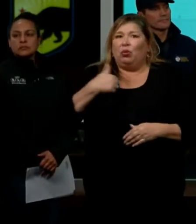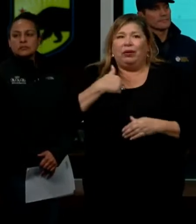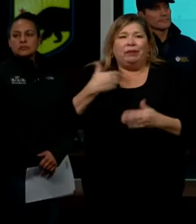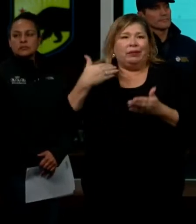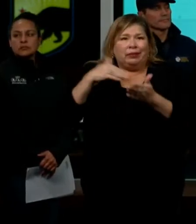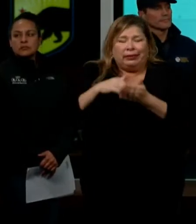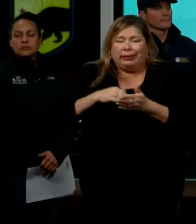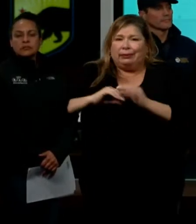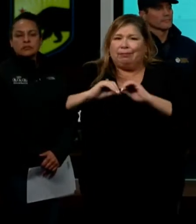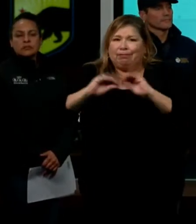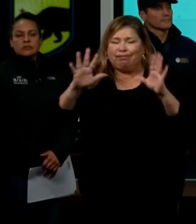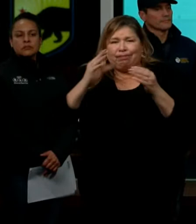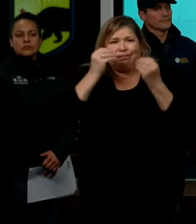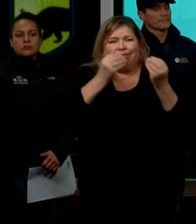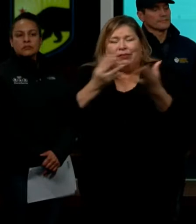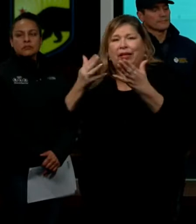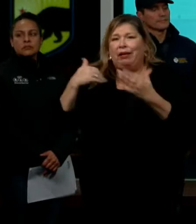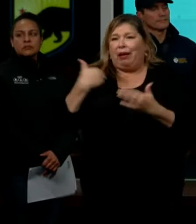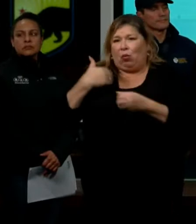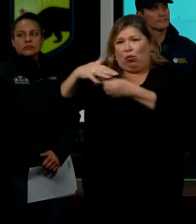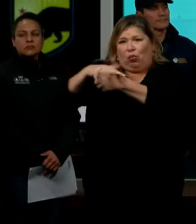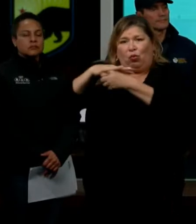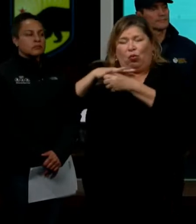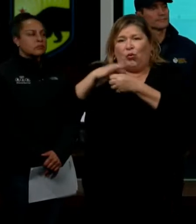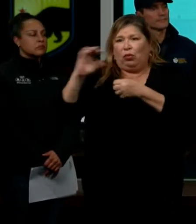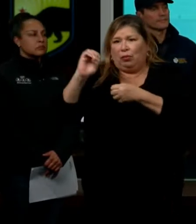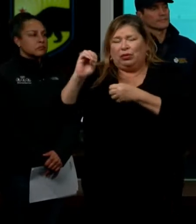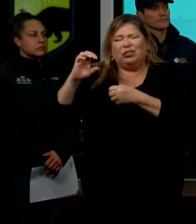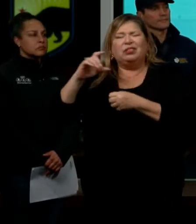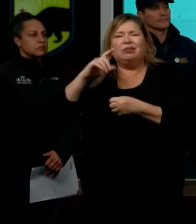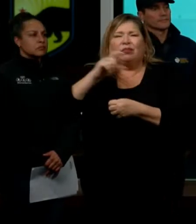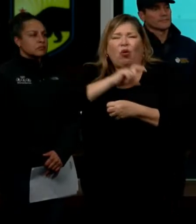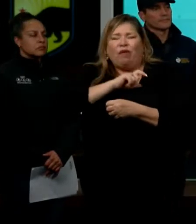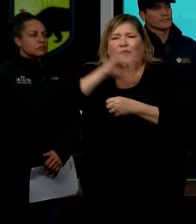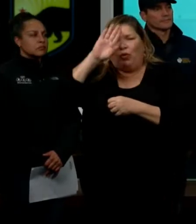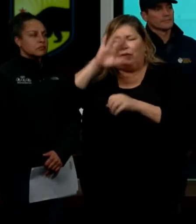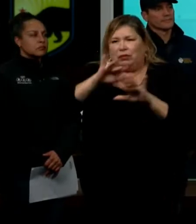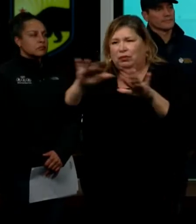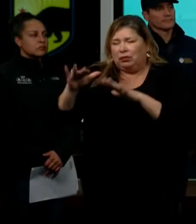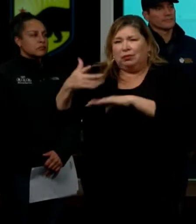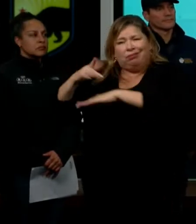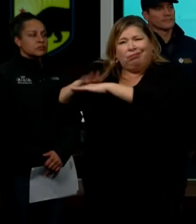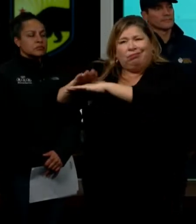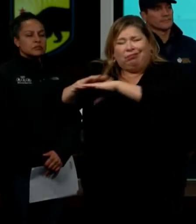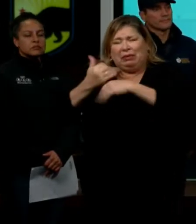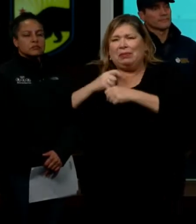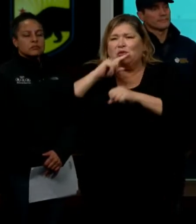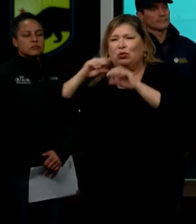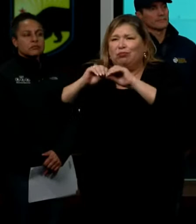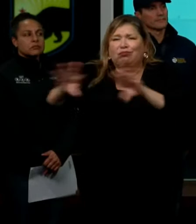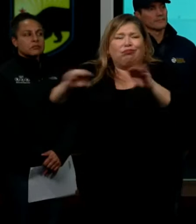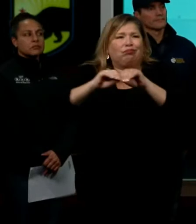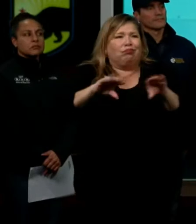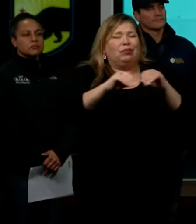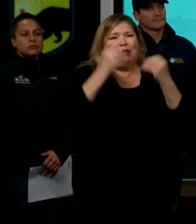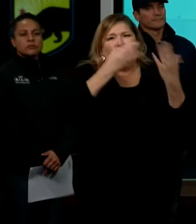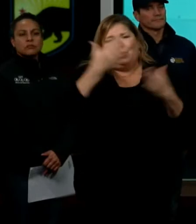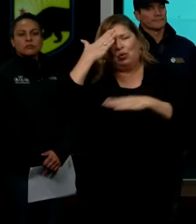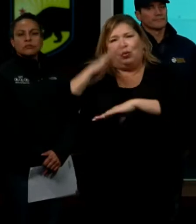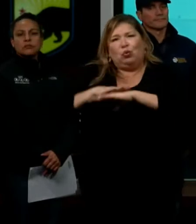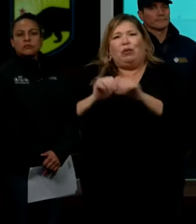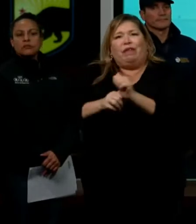clear with our local emergency officers of the importance of doing that as well at the local basis in terms of their messaging.